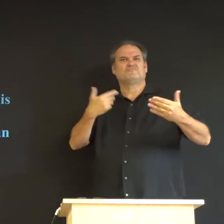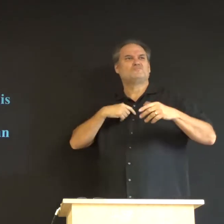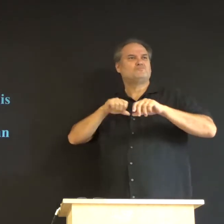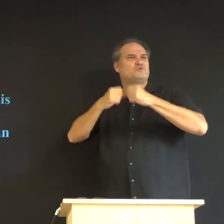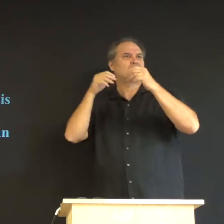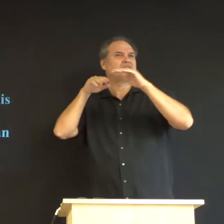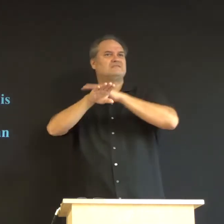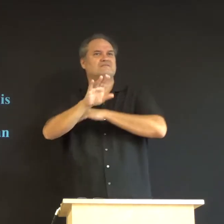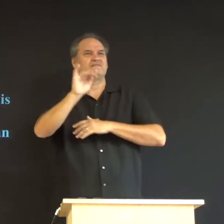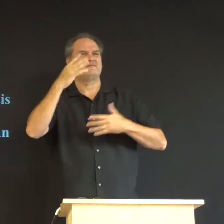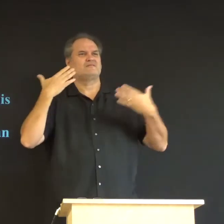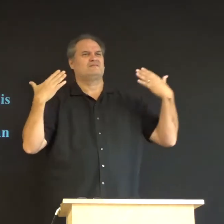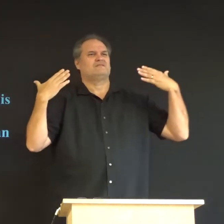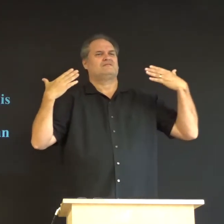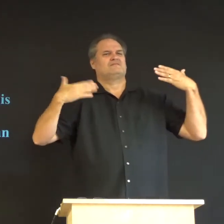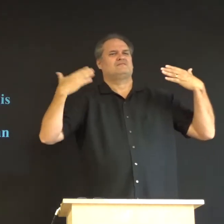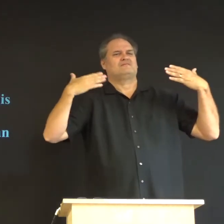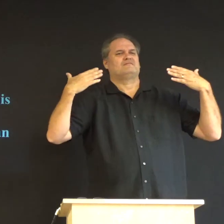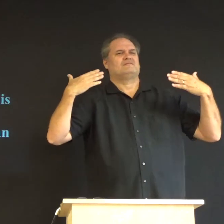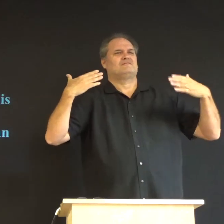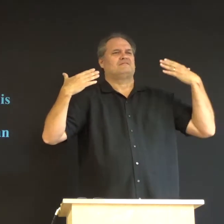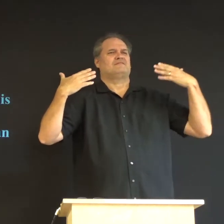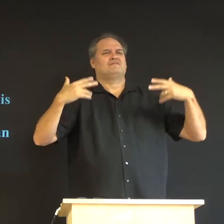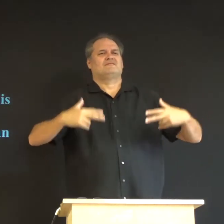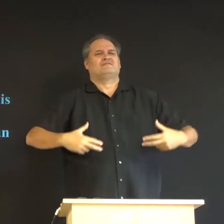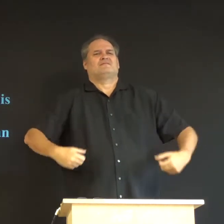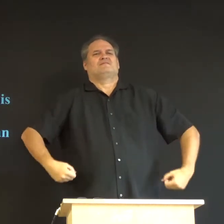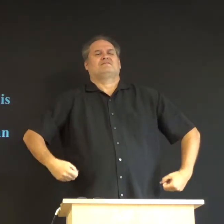But how can someone enter a strong man's house